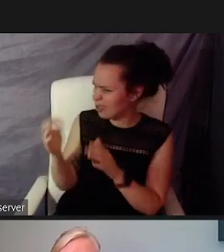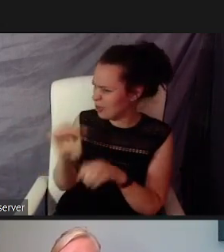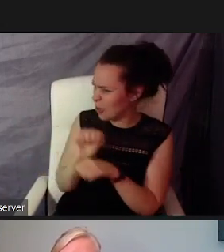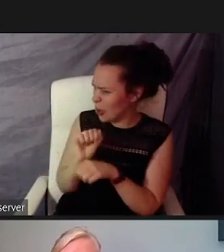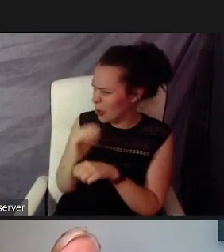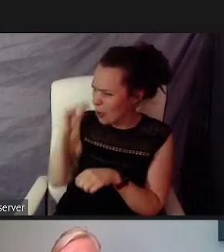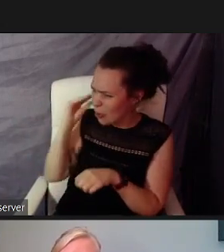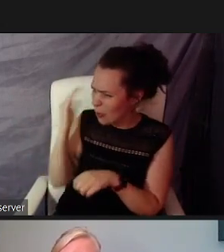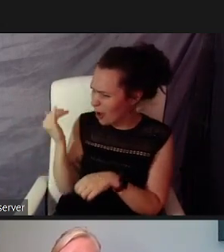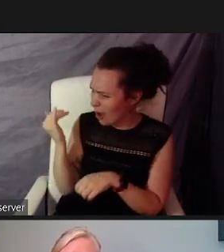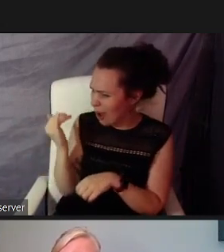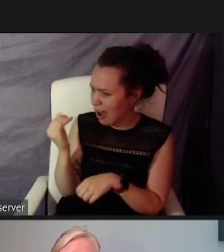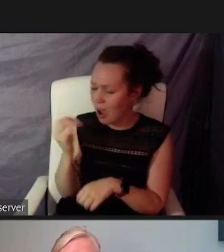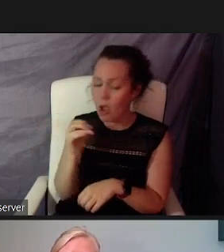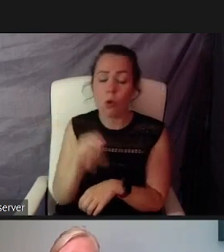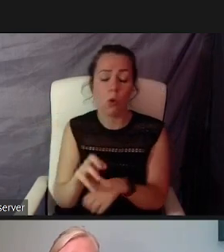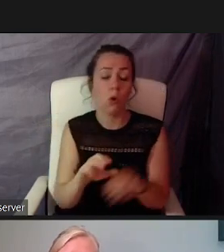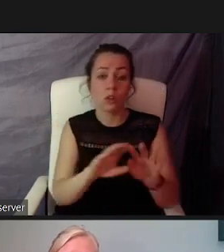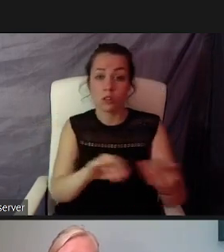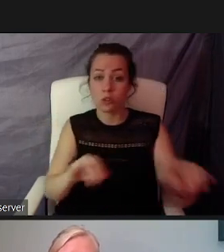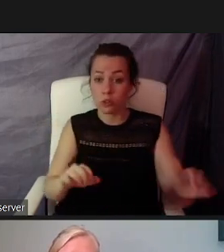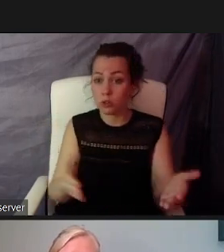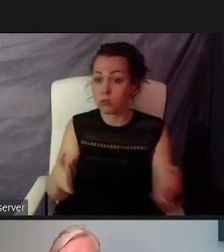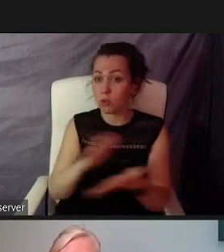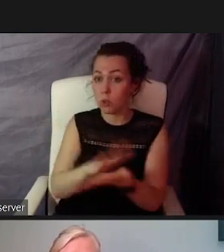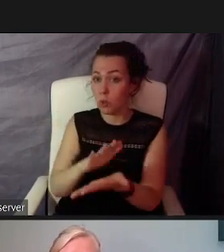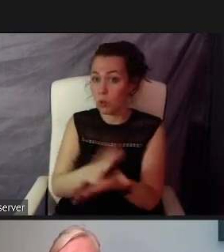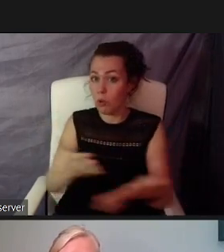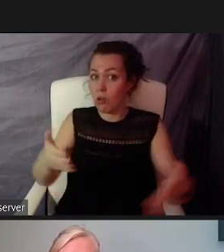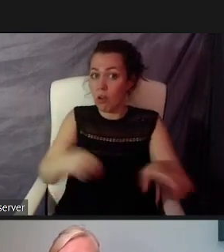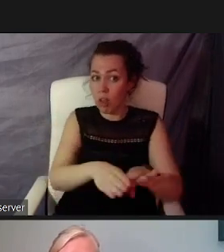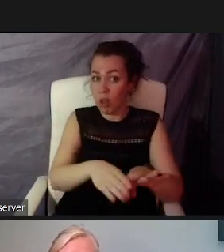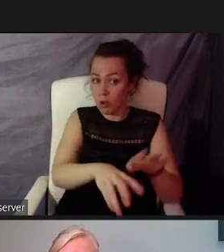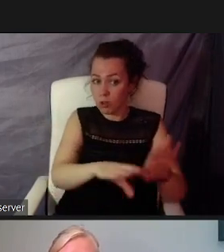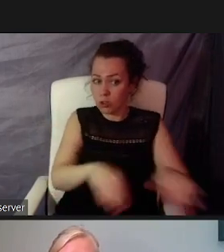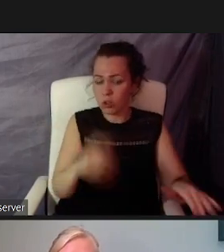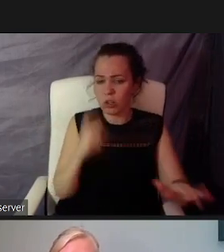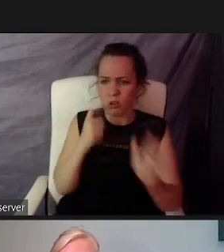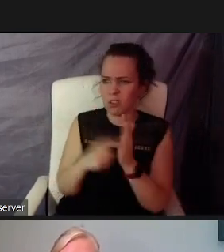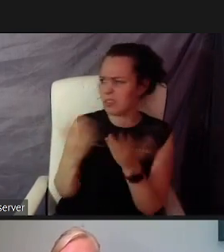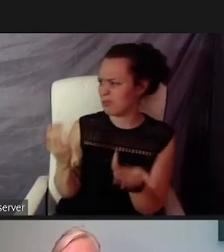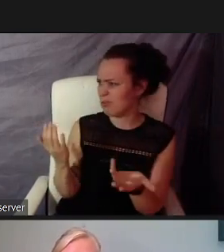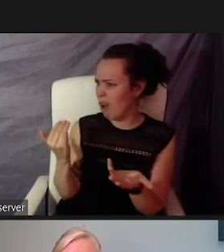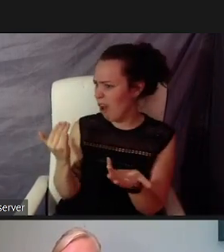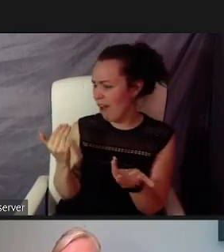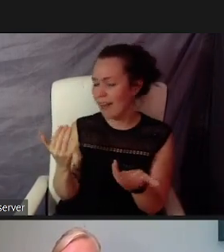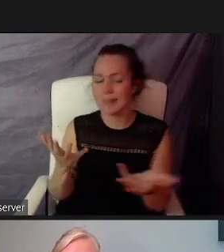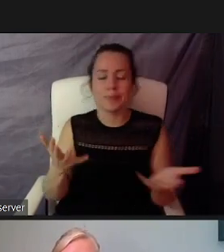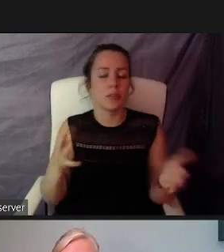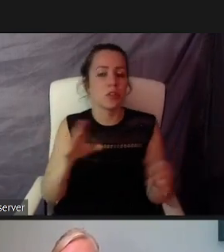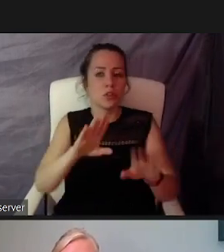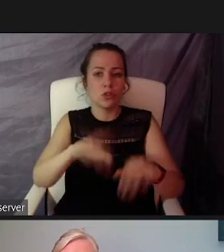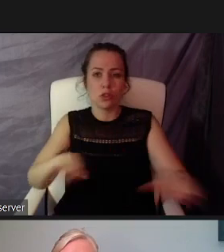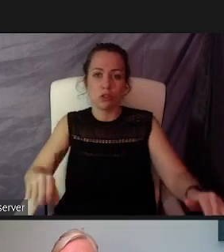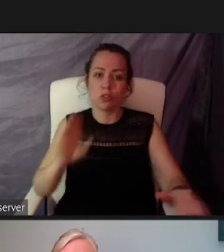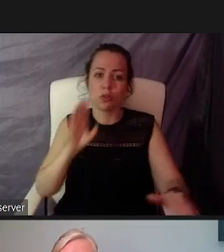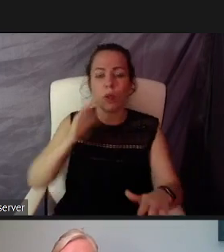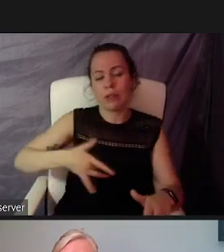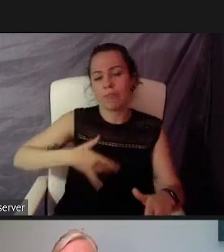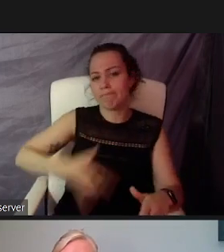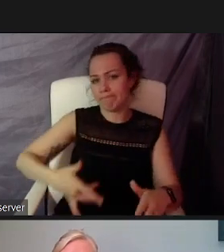closed and they've noticed that as well. So children are perceptive to these changes and will naturally ask